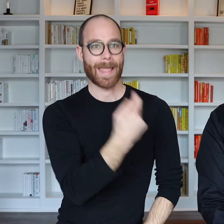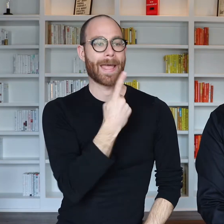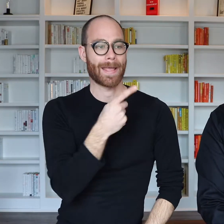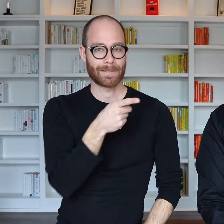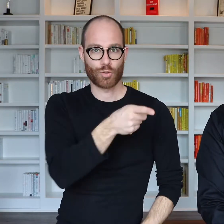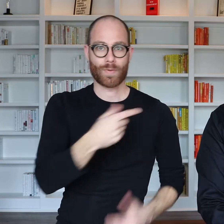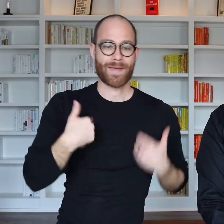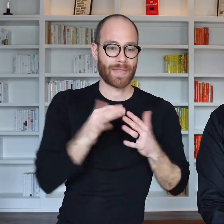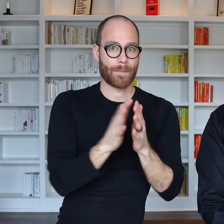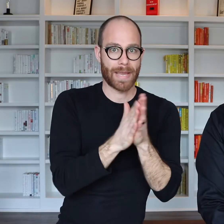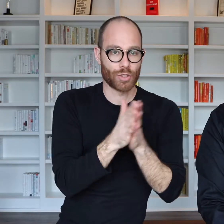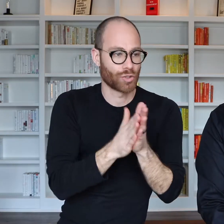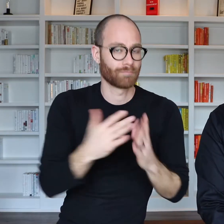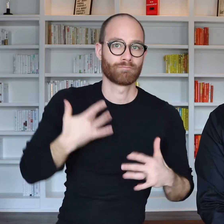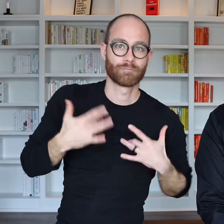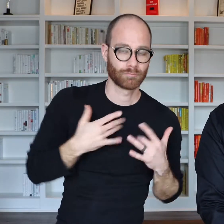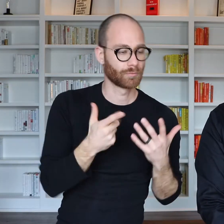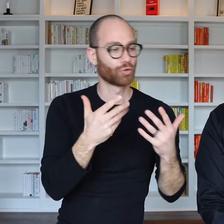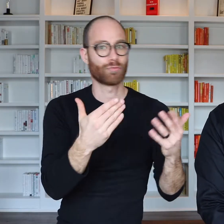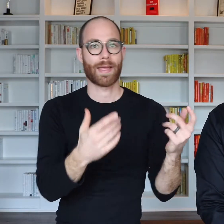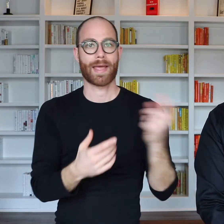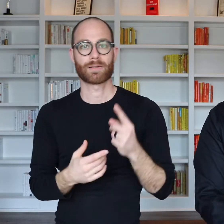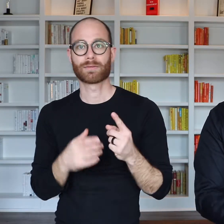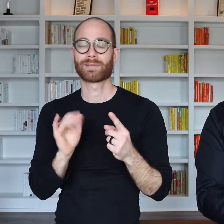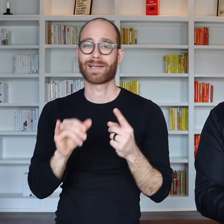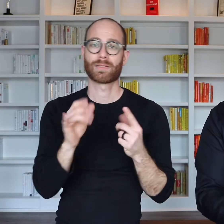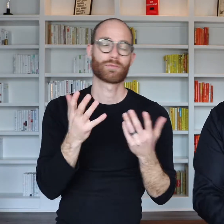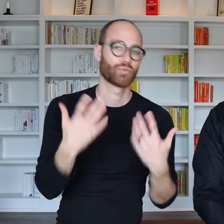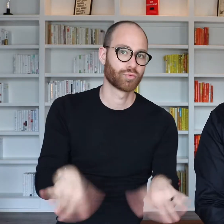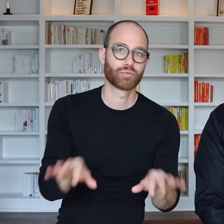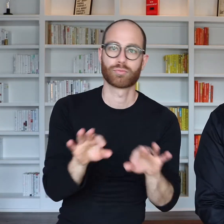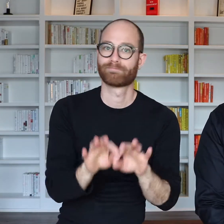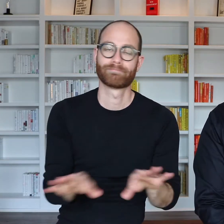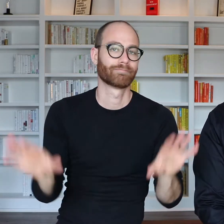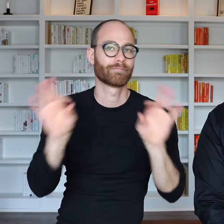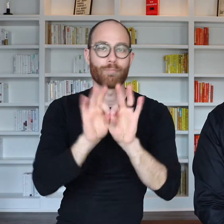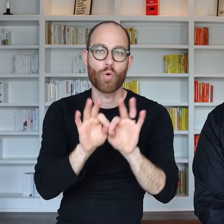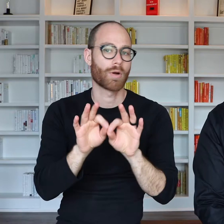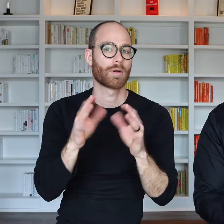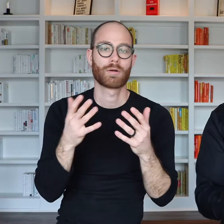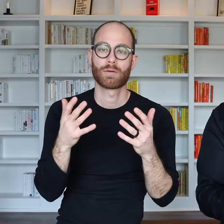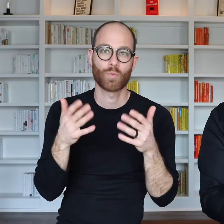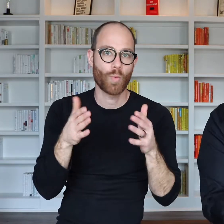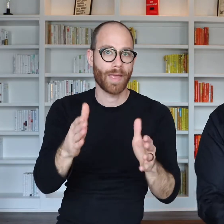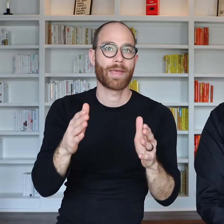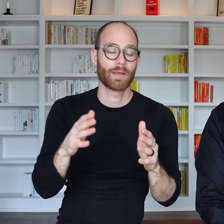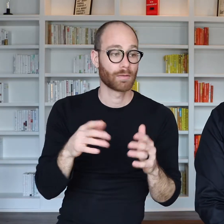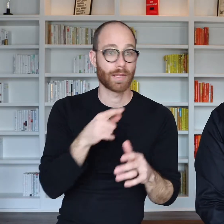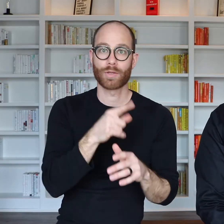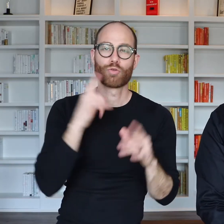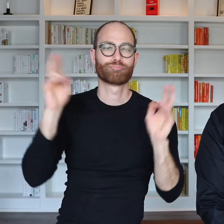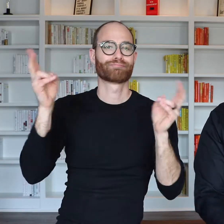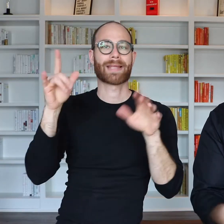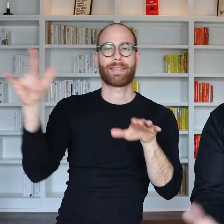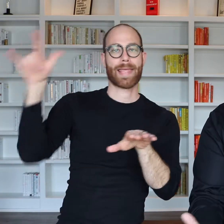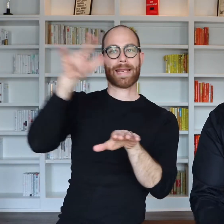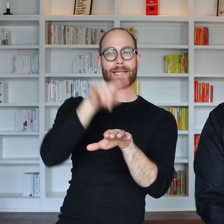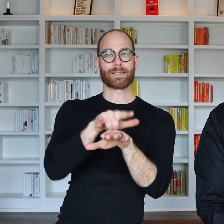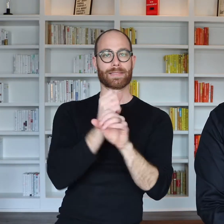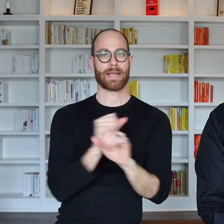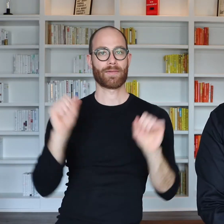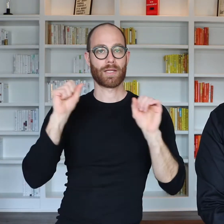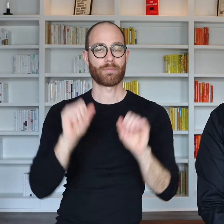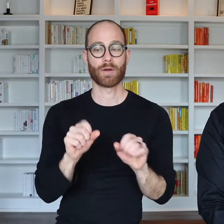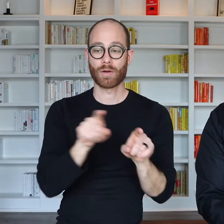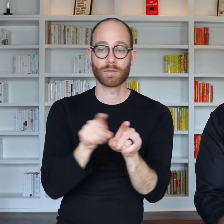and excited enough about the job to ask. And that is a really, really great way to not only make sure that you've landed the plane safely by